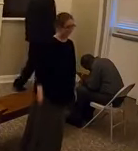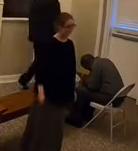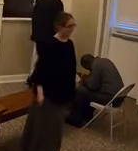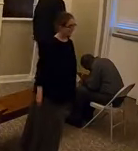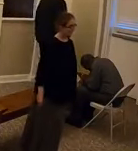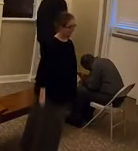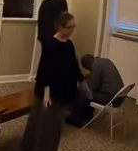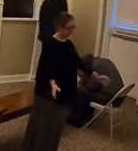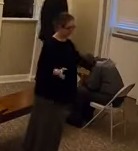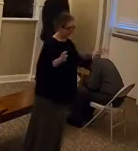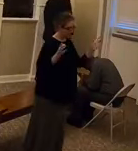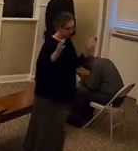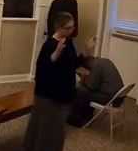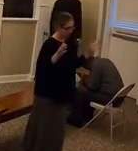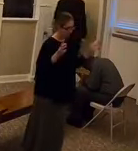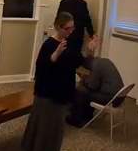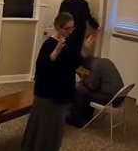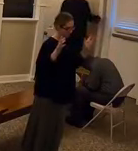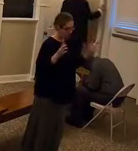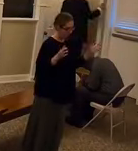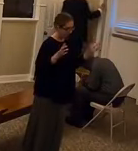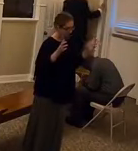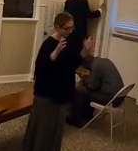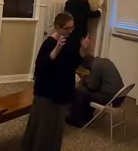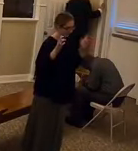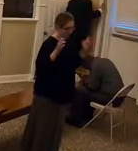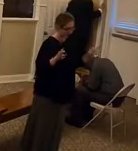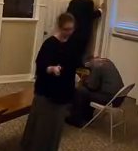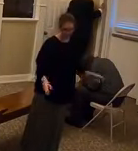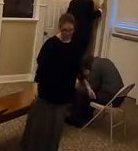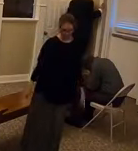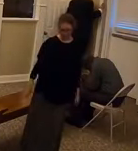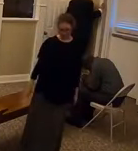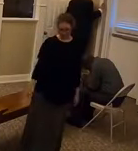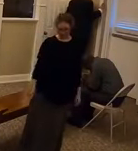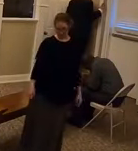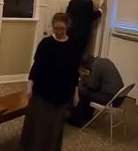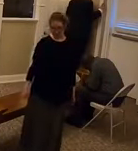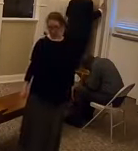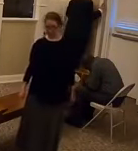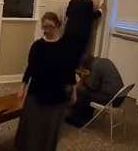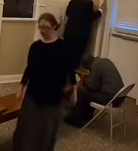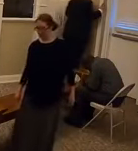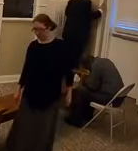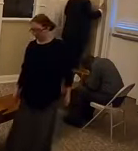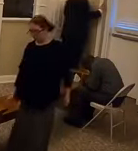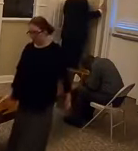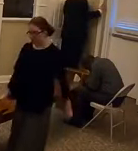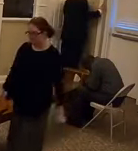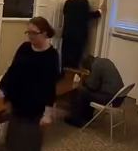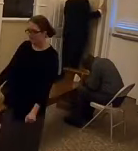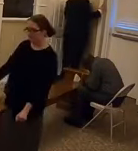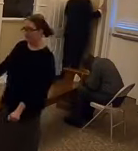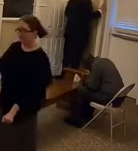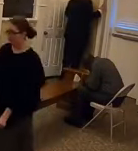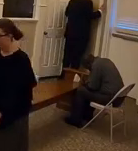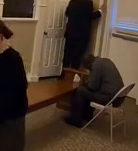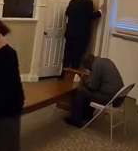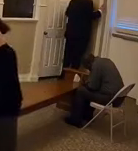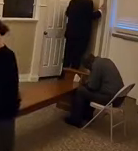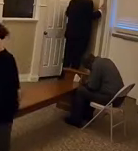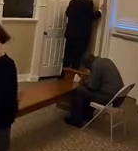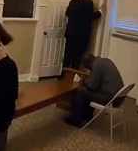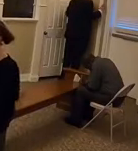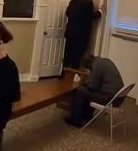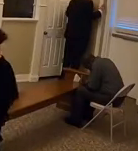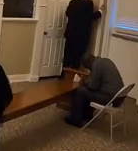don't deserve your love. But God, I thank you for it. Thank you for bringing me out. You brought me out of the miry